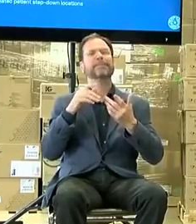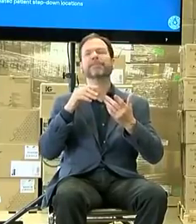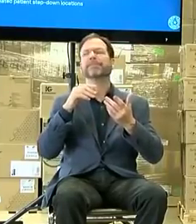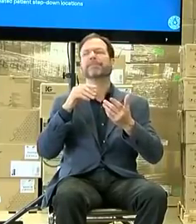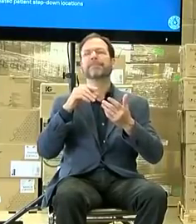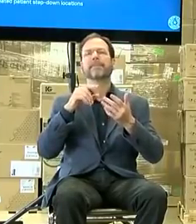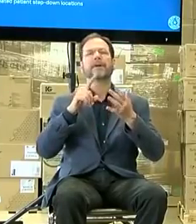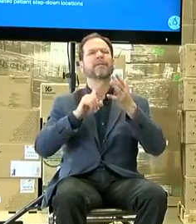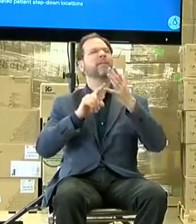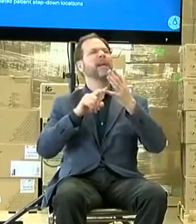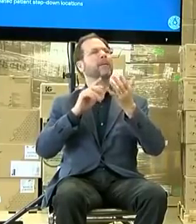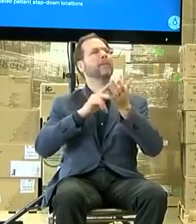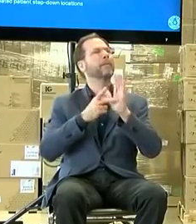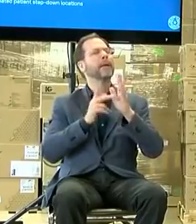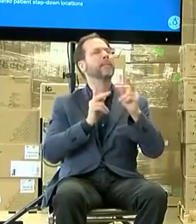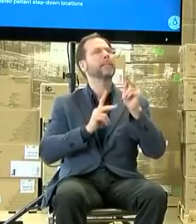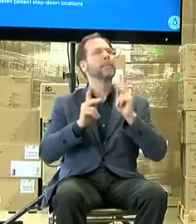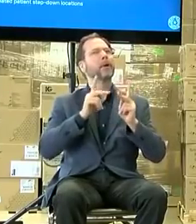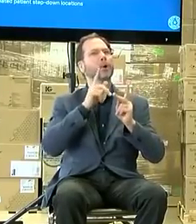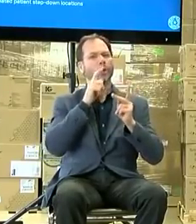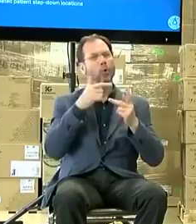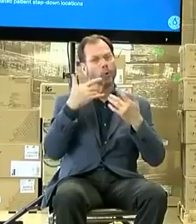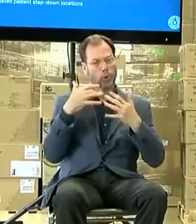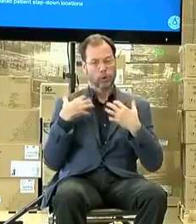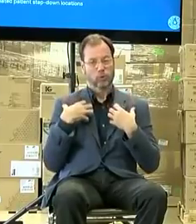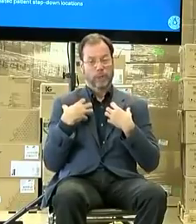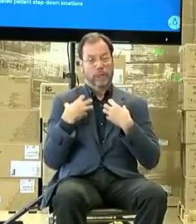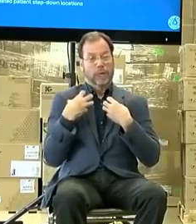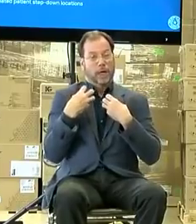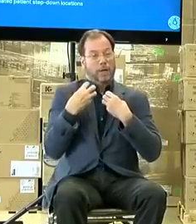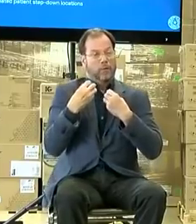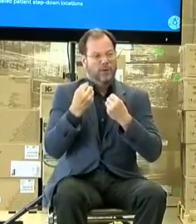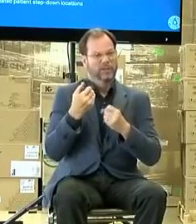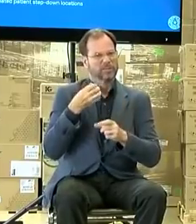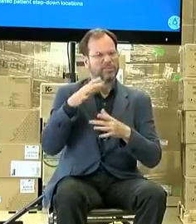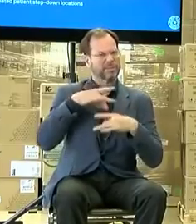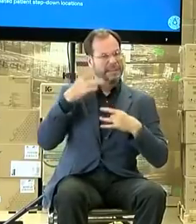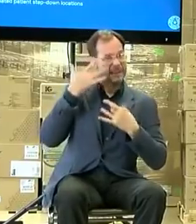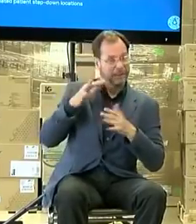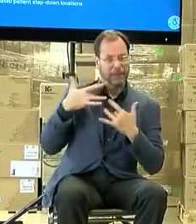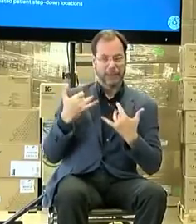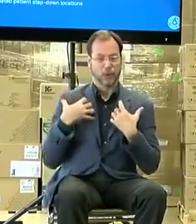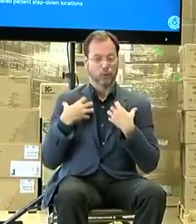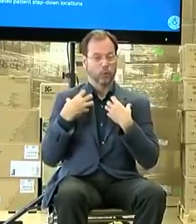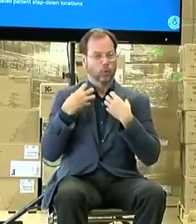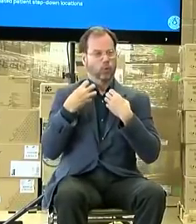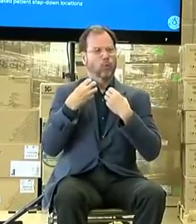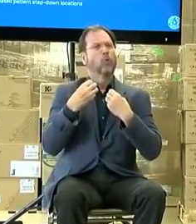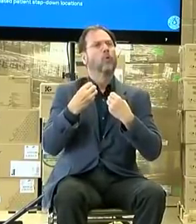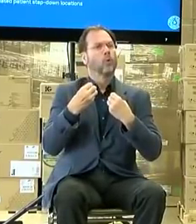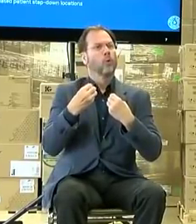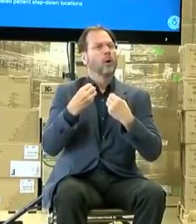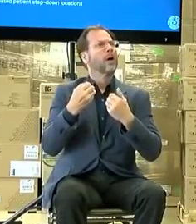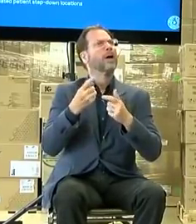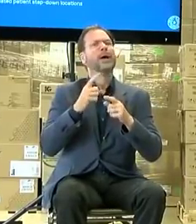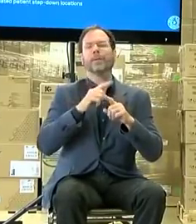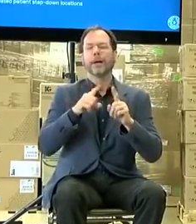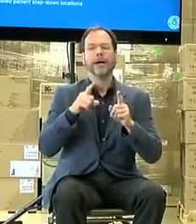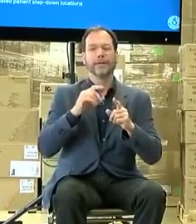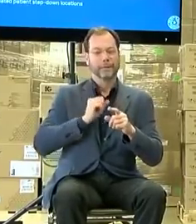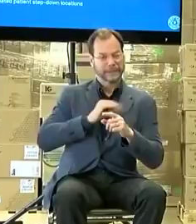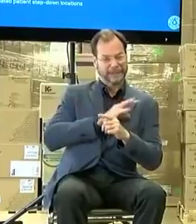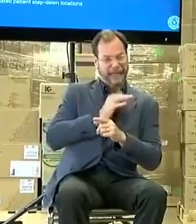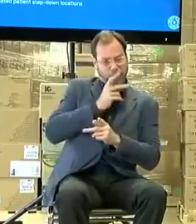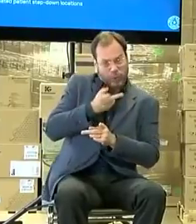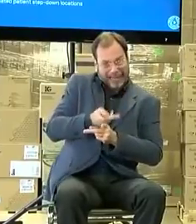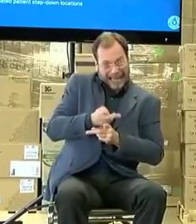where people who are recovering from COVID-19 may be recovering, but the staff that are taking